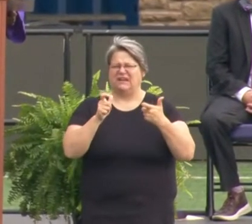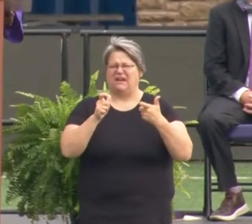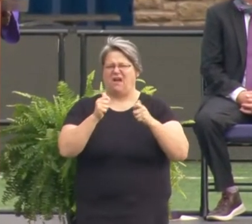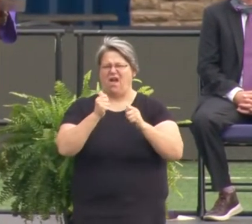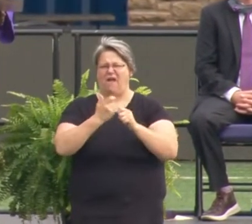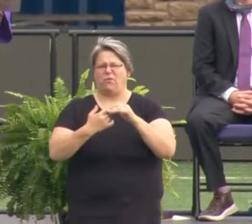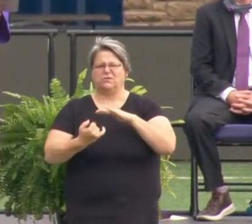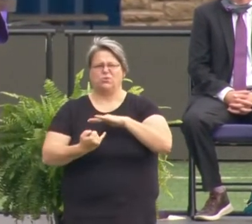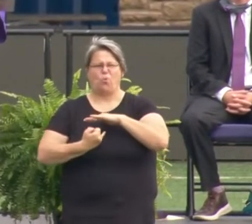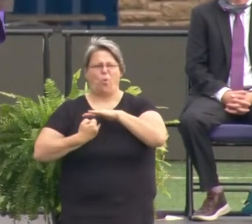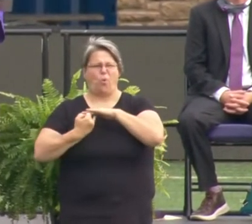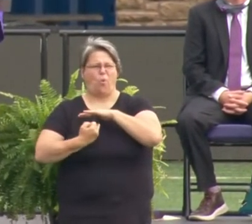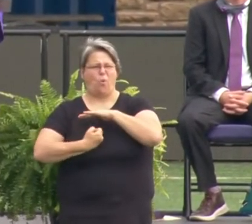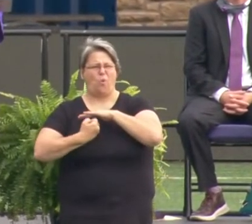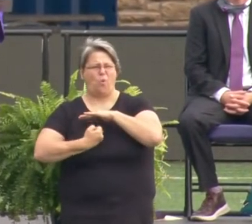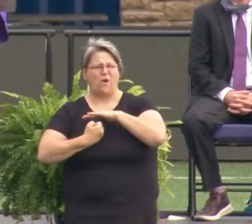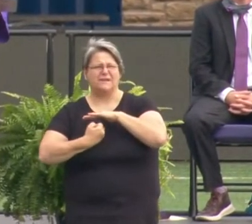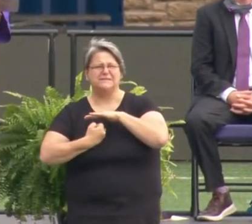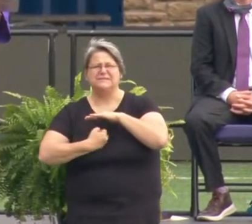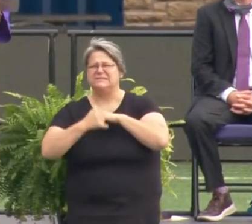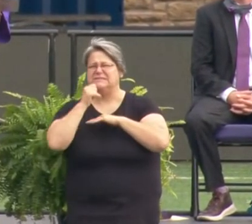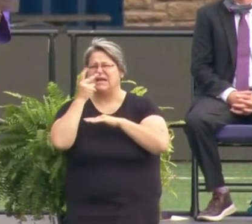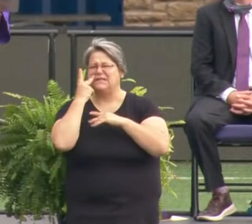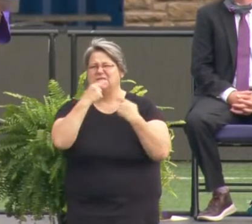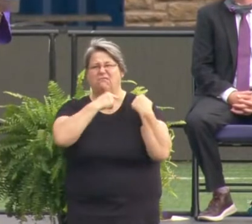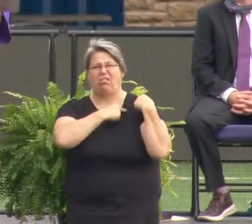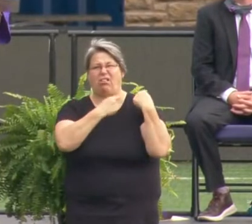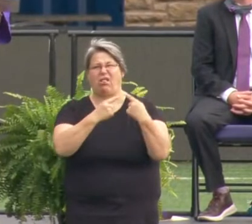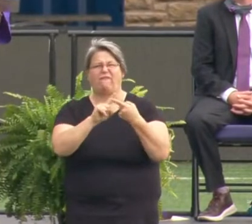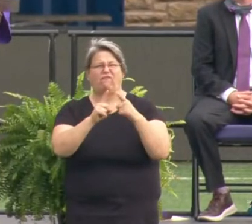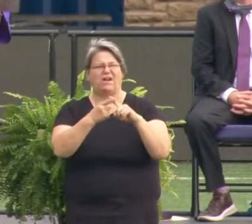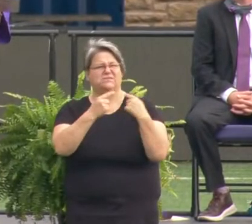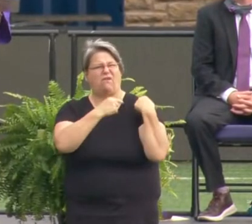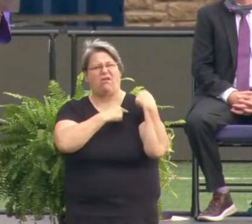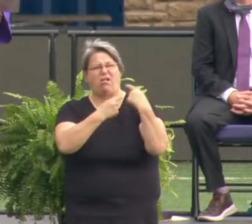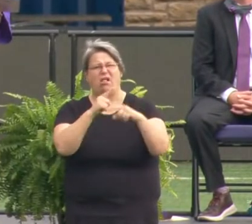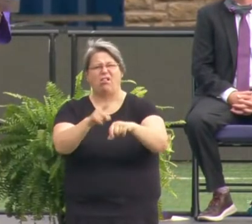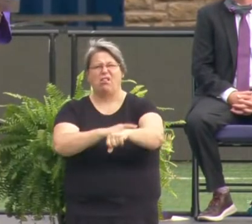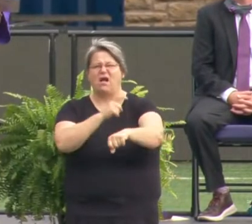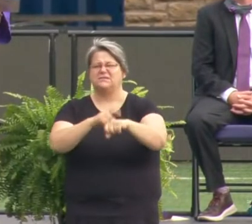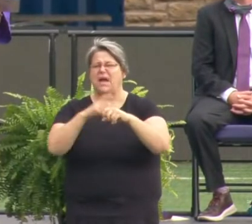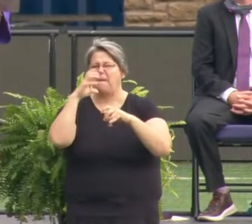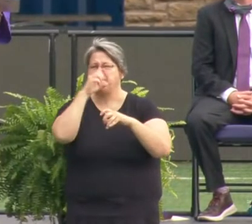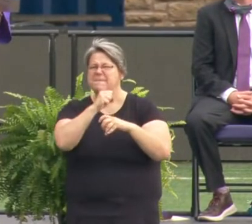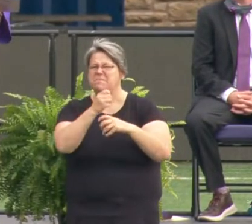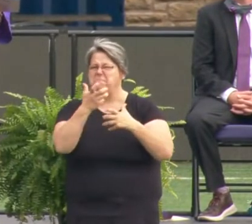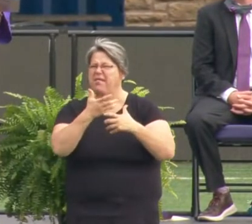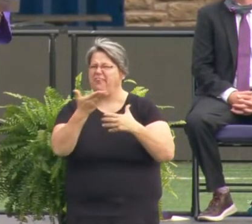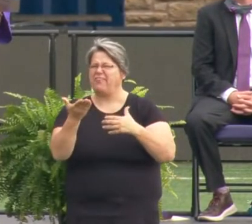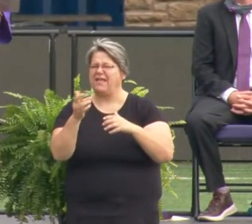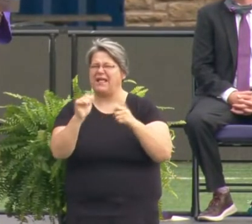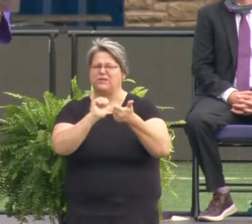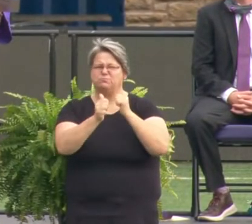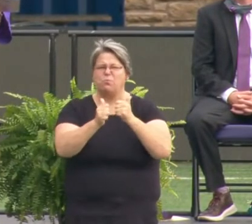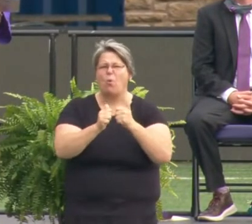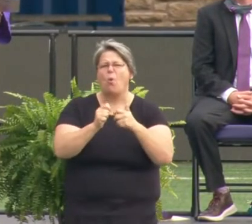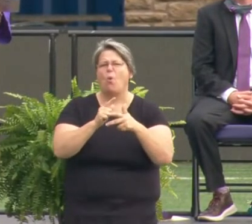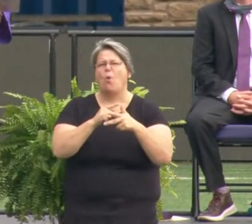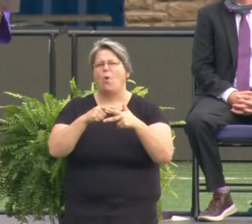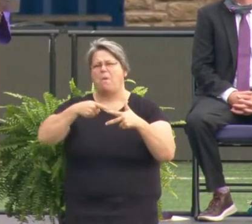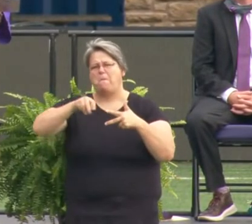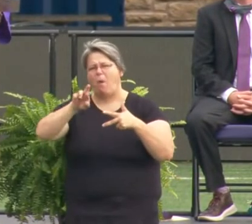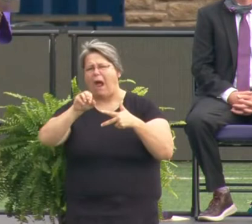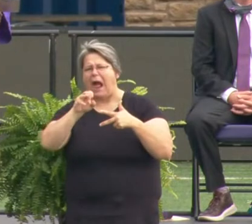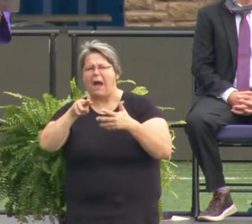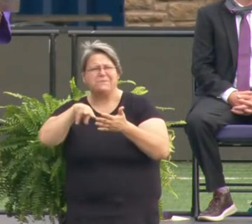was quarantined. You hadn't seen your friends in weeks. And we started missing out on big things like sporting events,